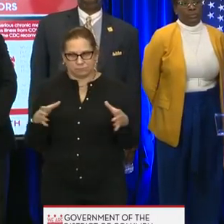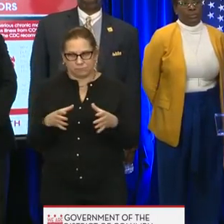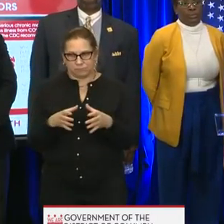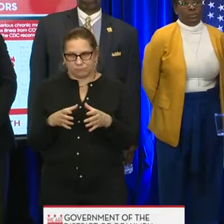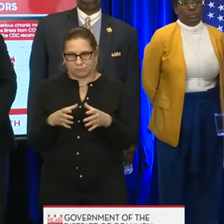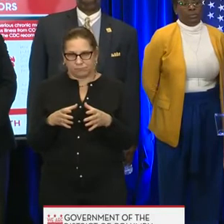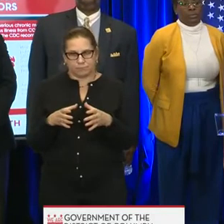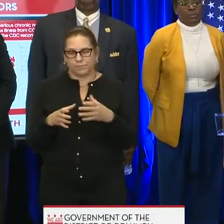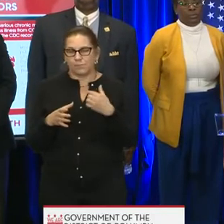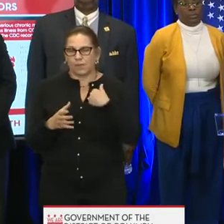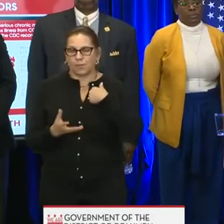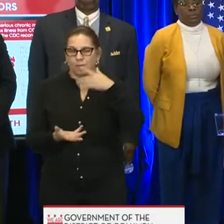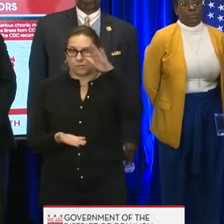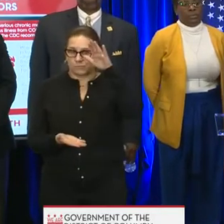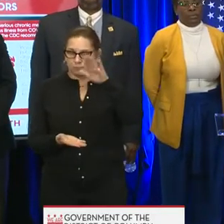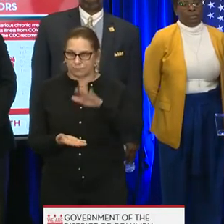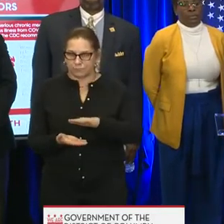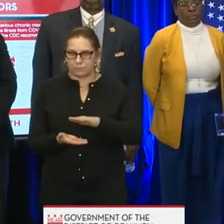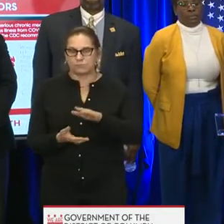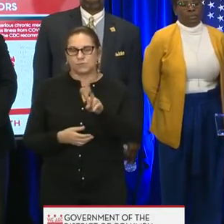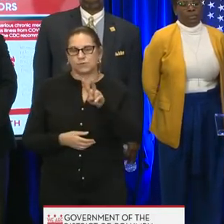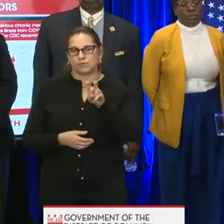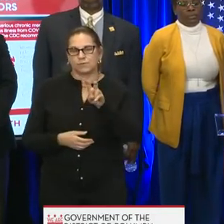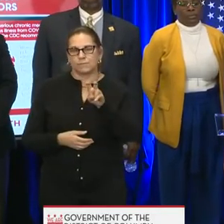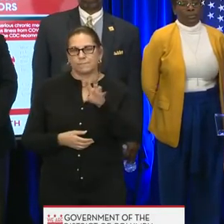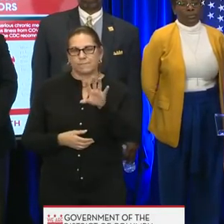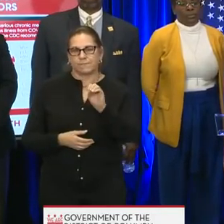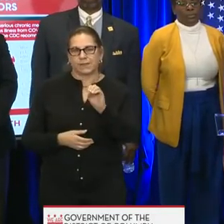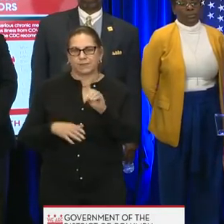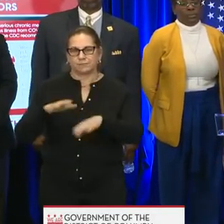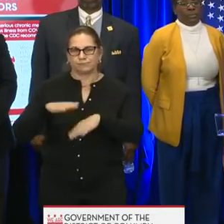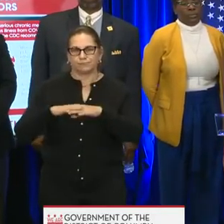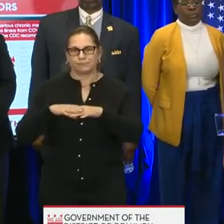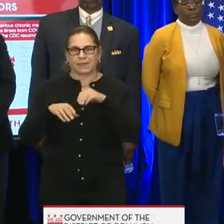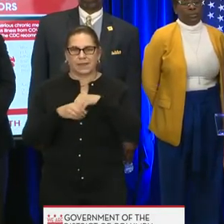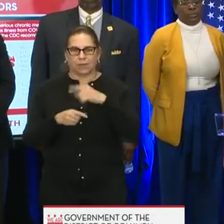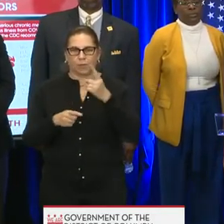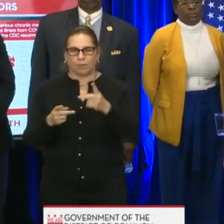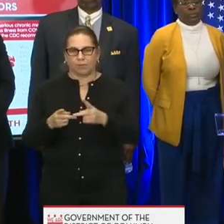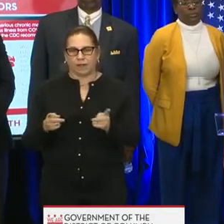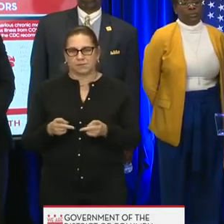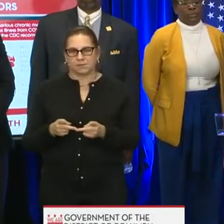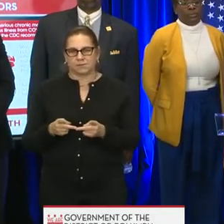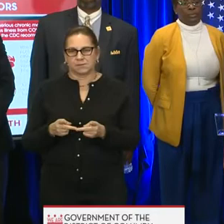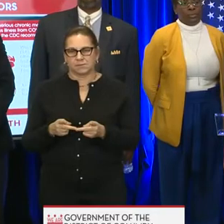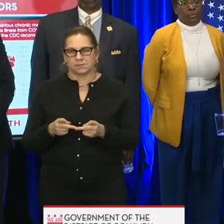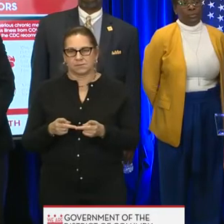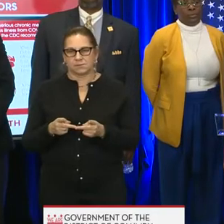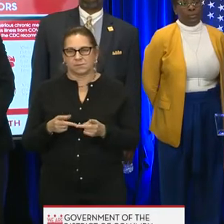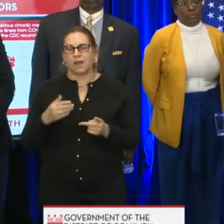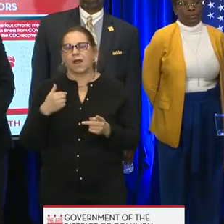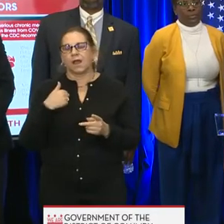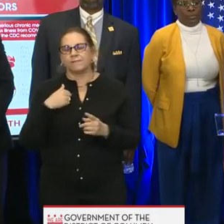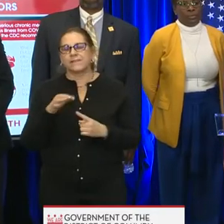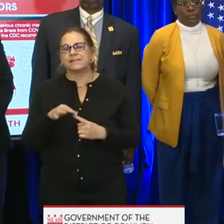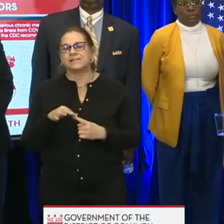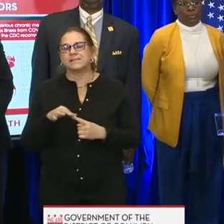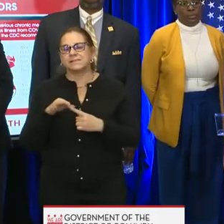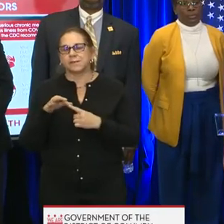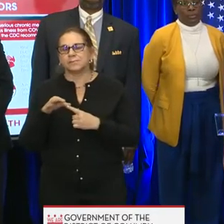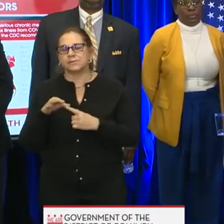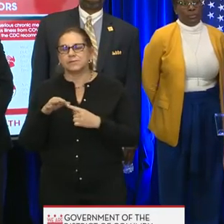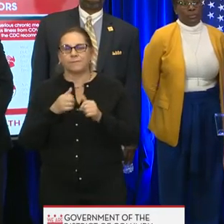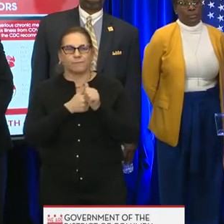to 250 individuals. There will be some exceptions, and you just follow the DOH